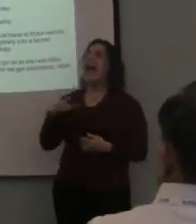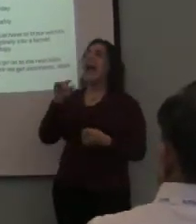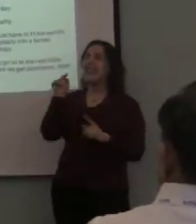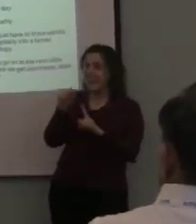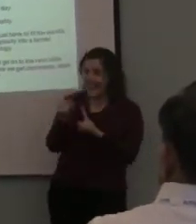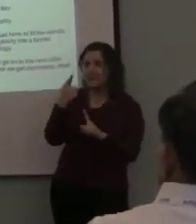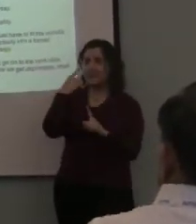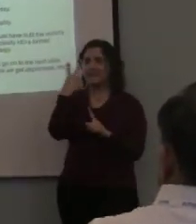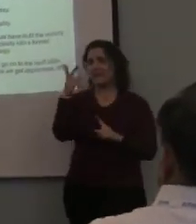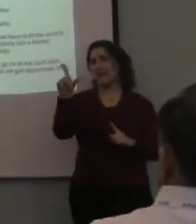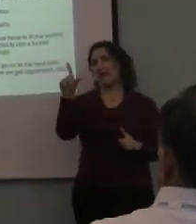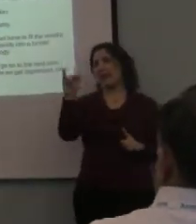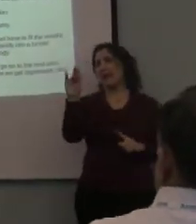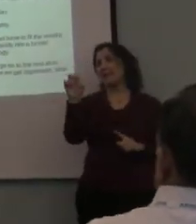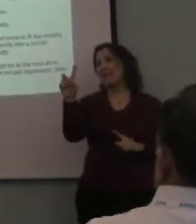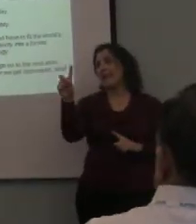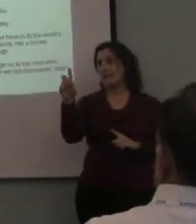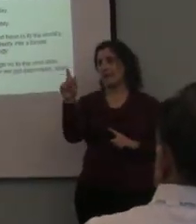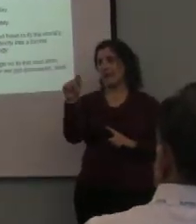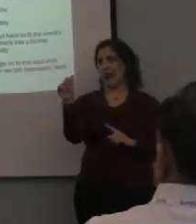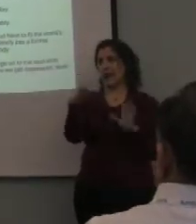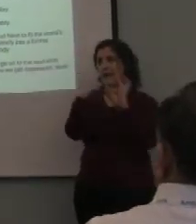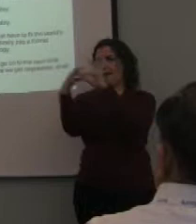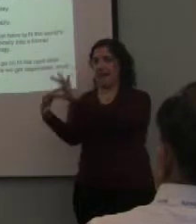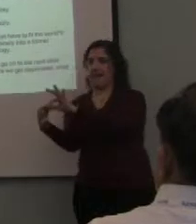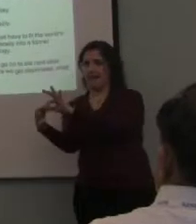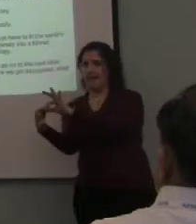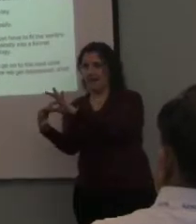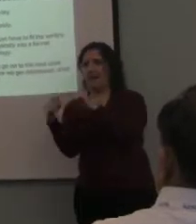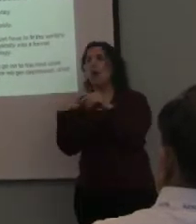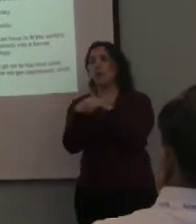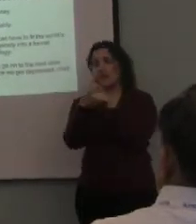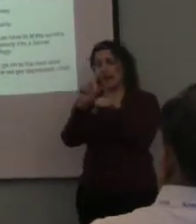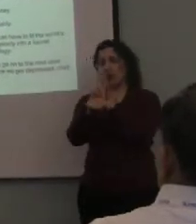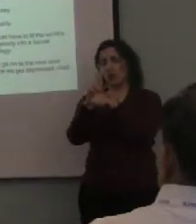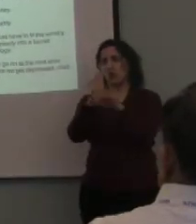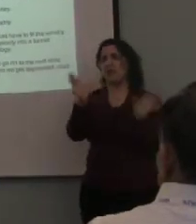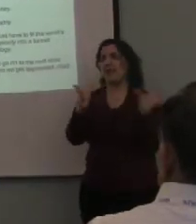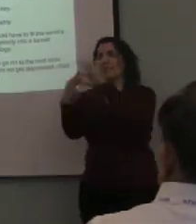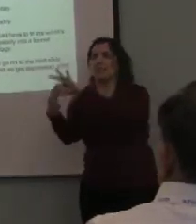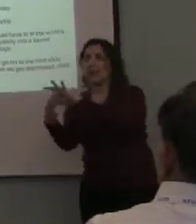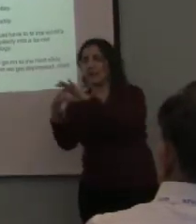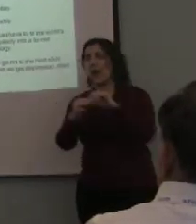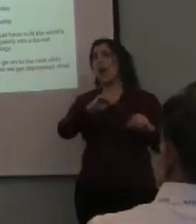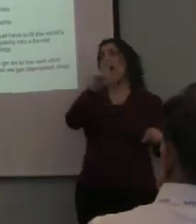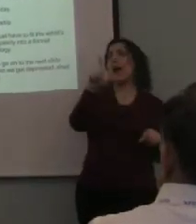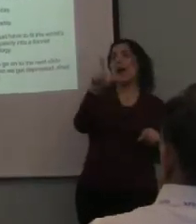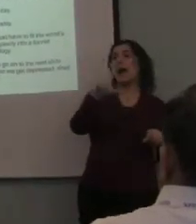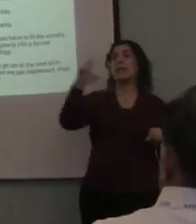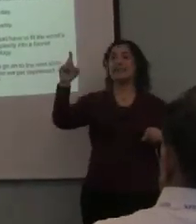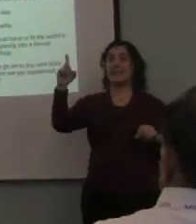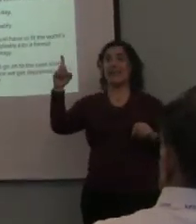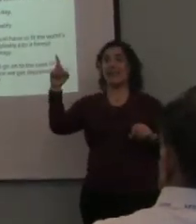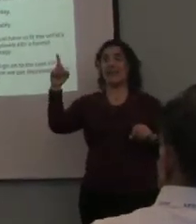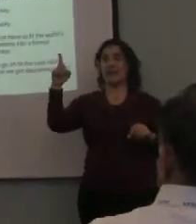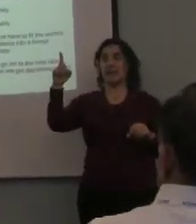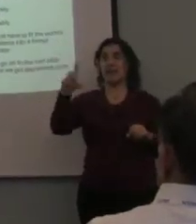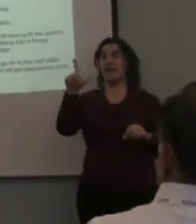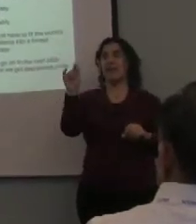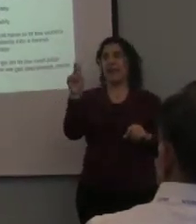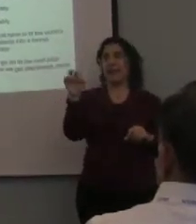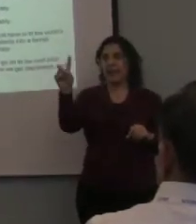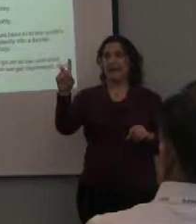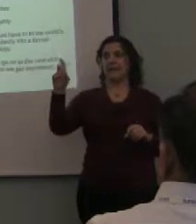linked data coming in. And we could use linked data, that's capital L, capital D, to